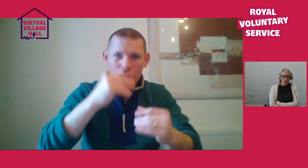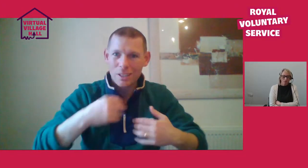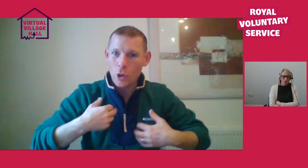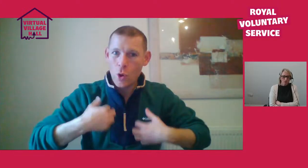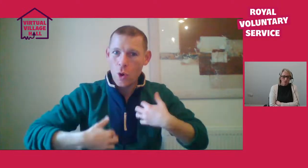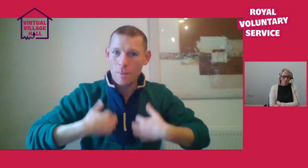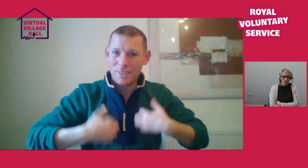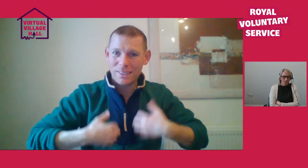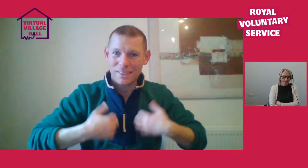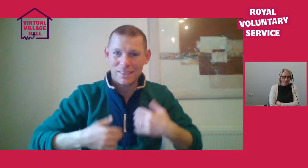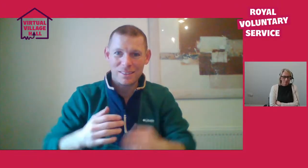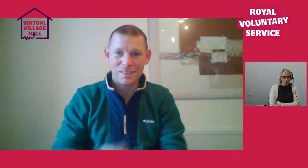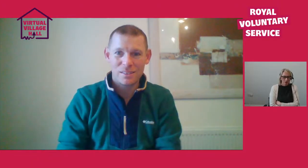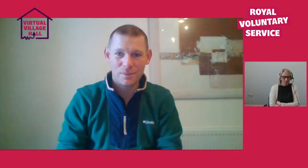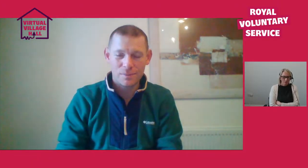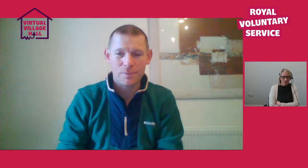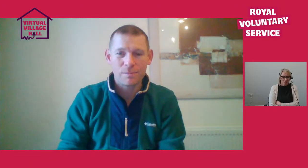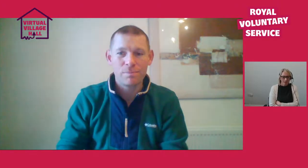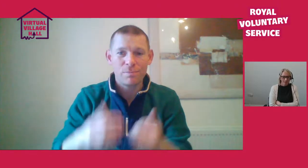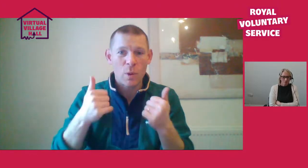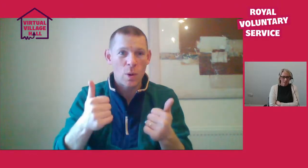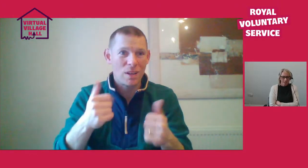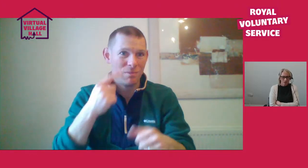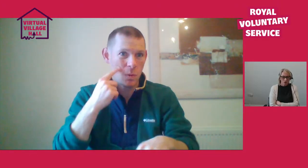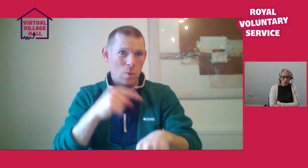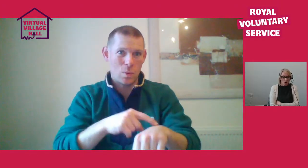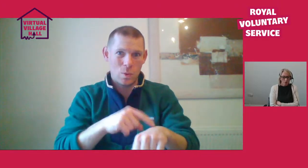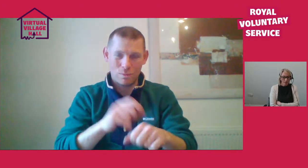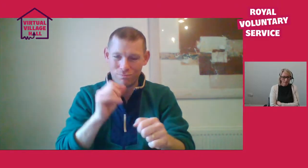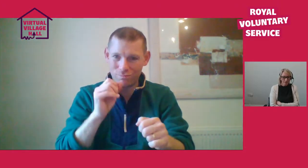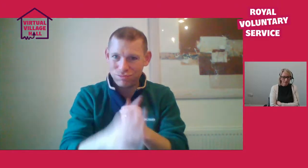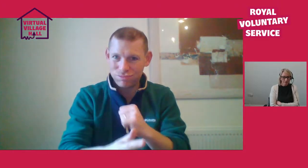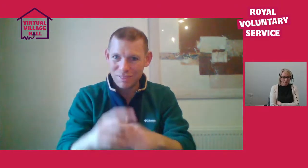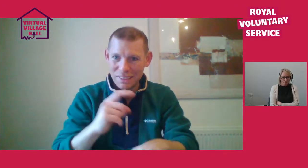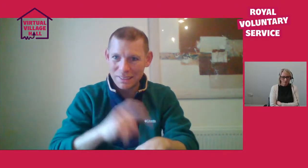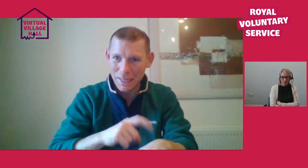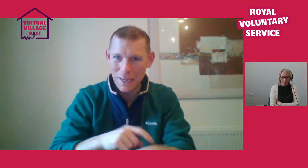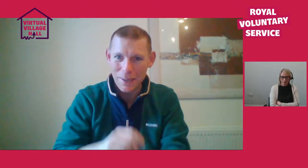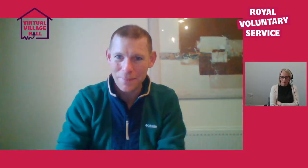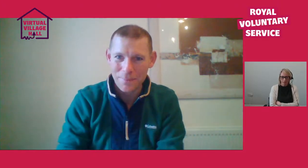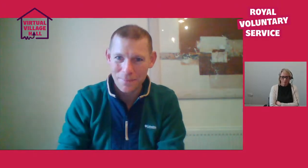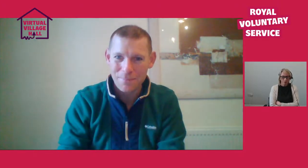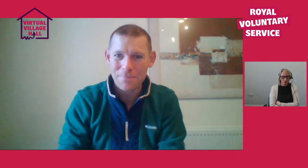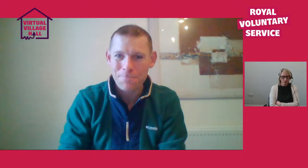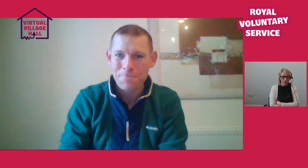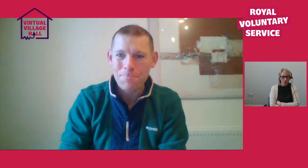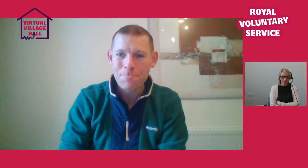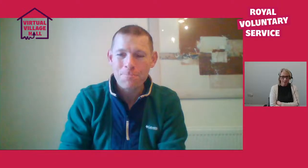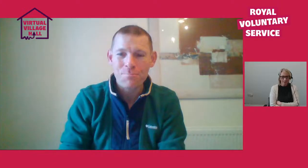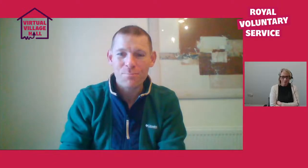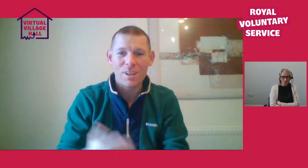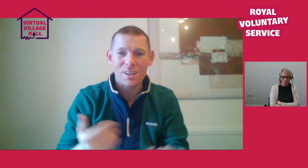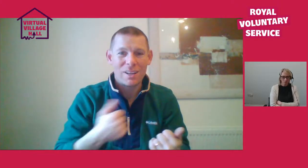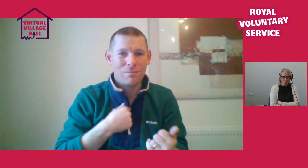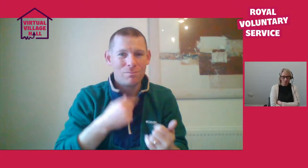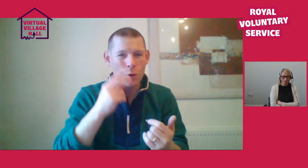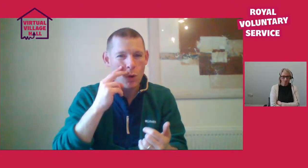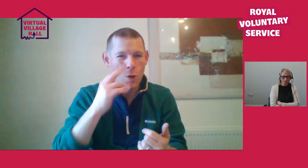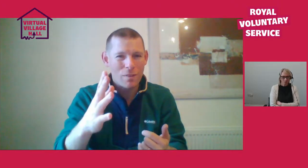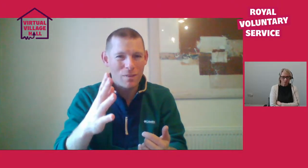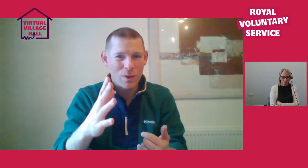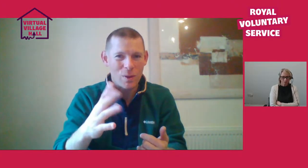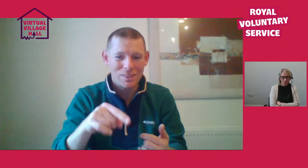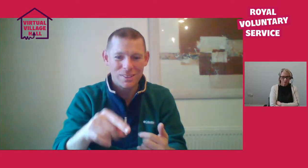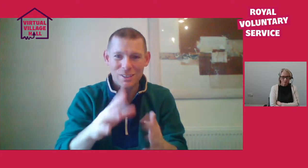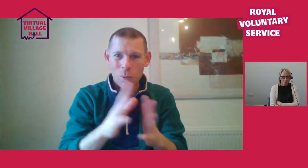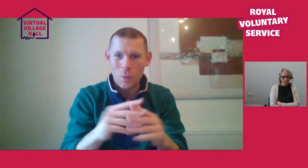Hopefully that was enjoyable, learning some signs relating to hobbies. Time's really flown this morning, actually.